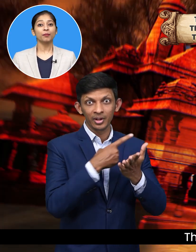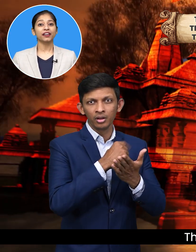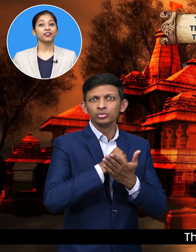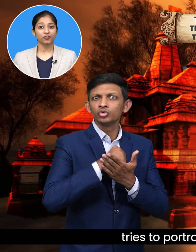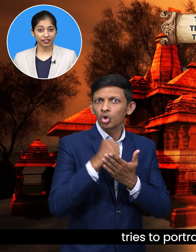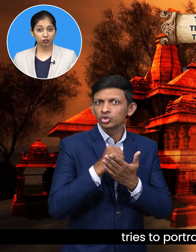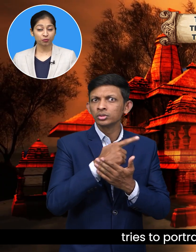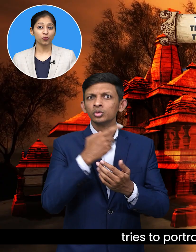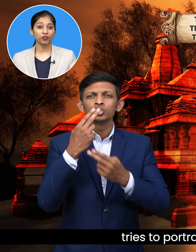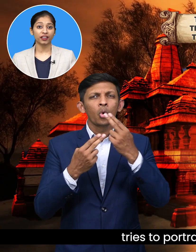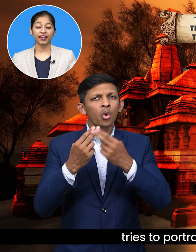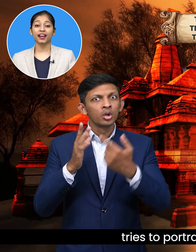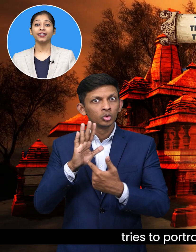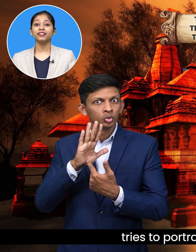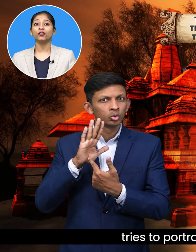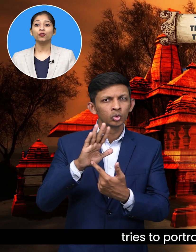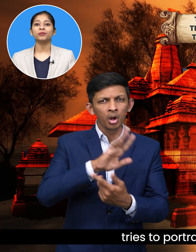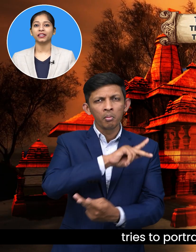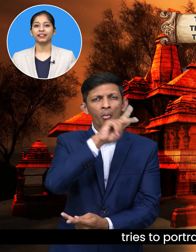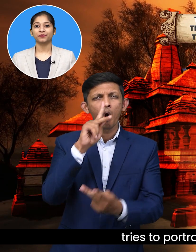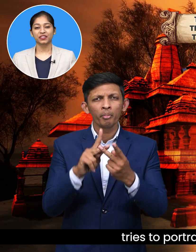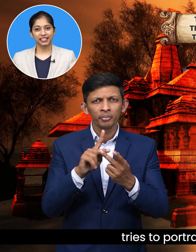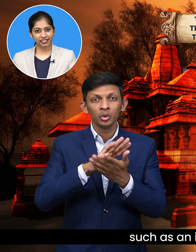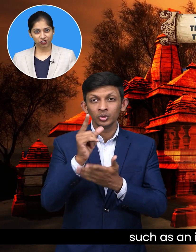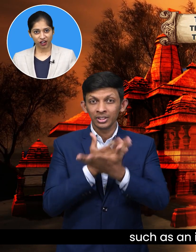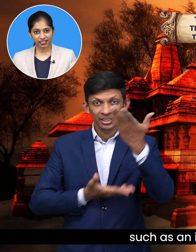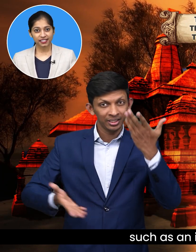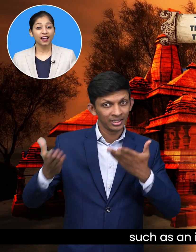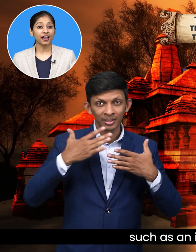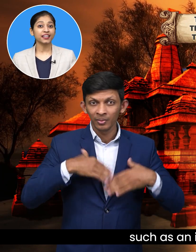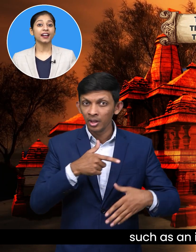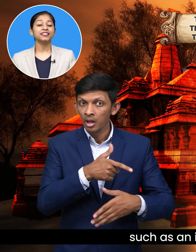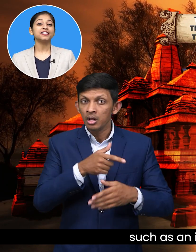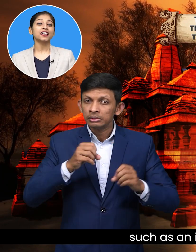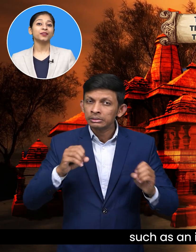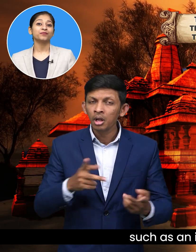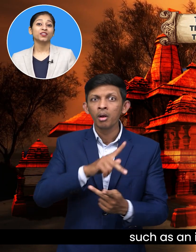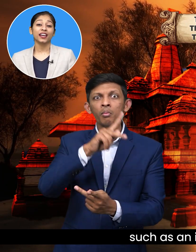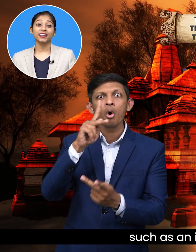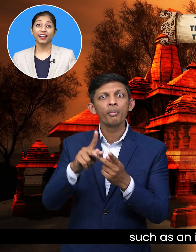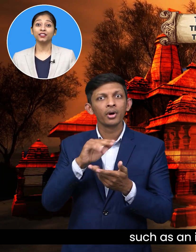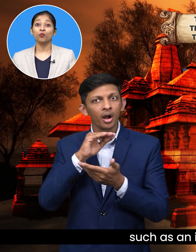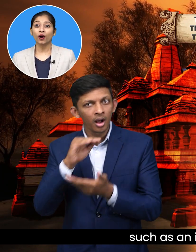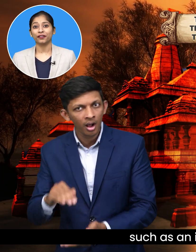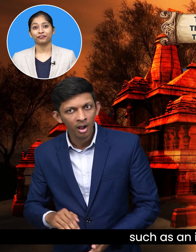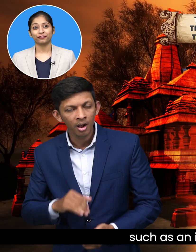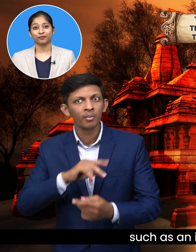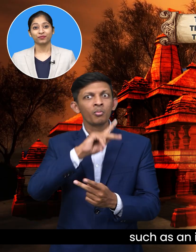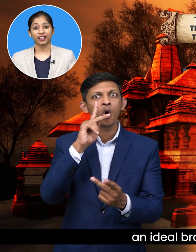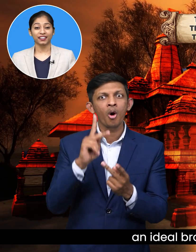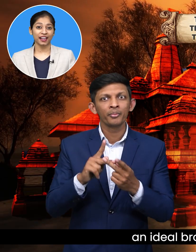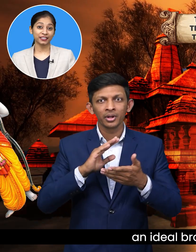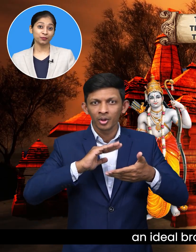The Ramayana tries to portray an ideal human being, such as an ideal son, an ideal